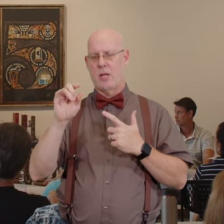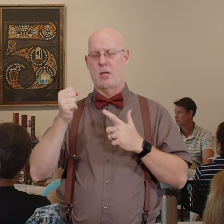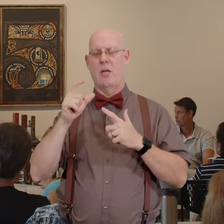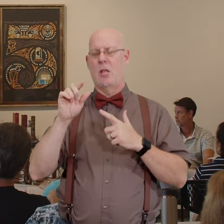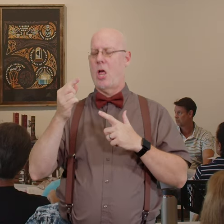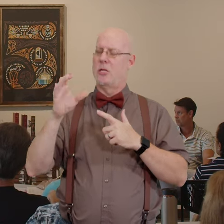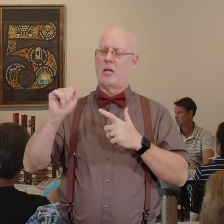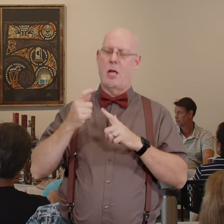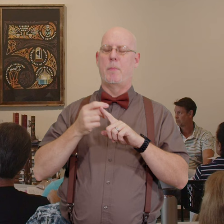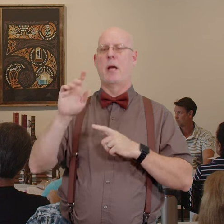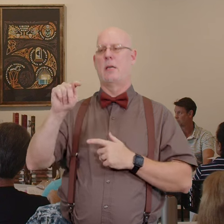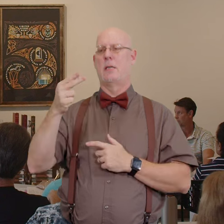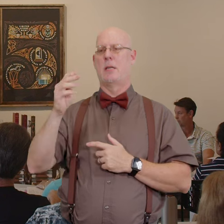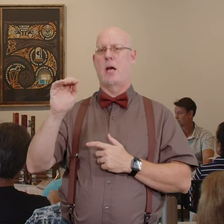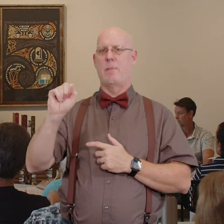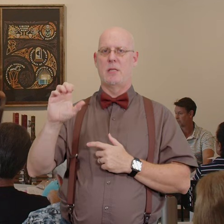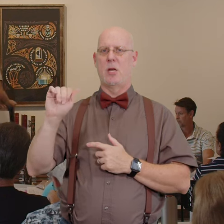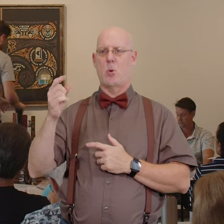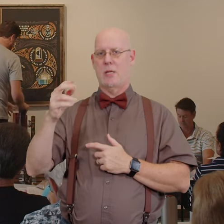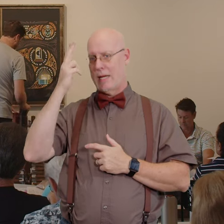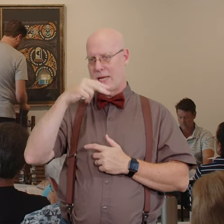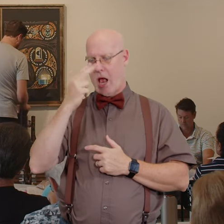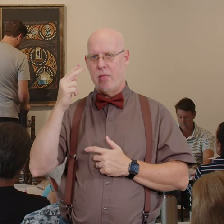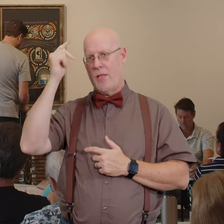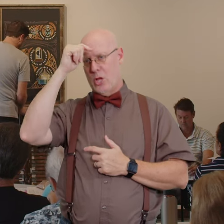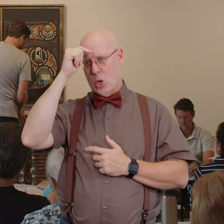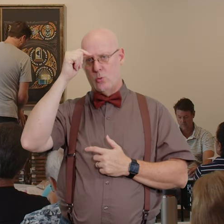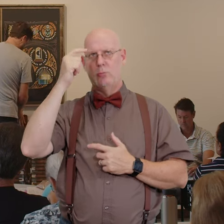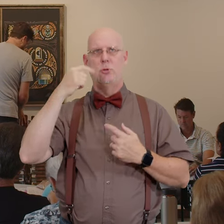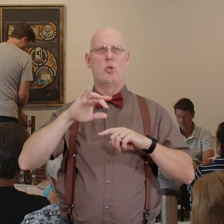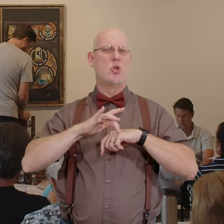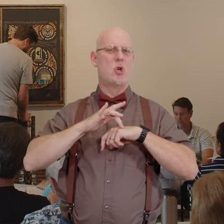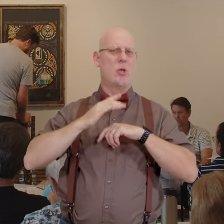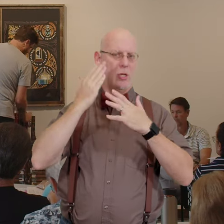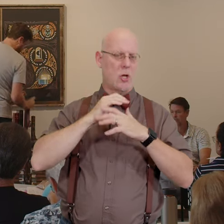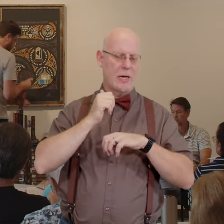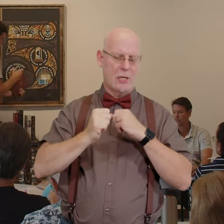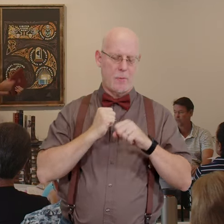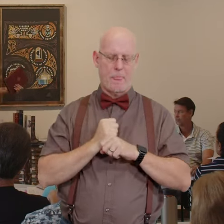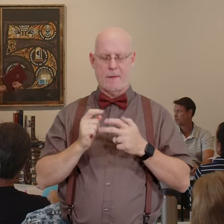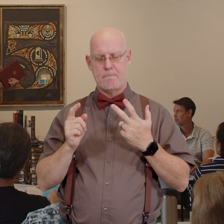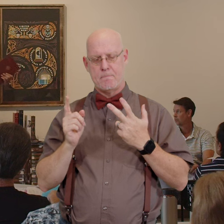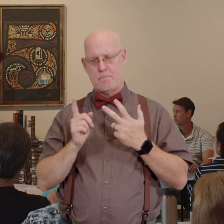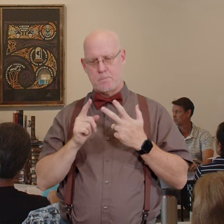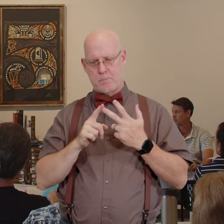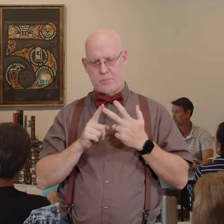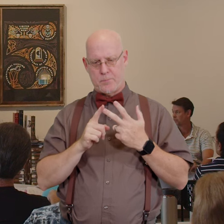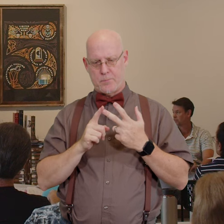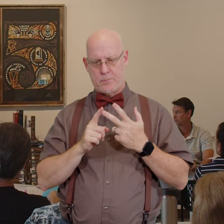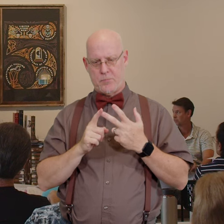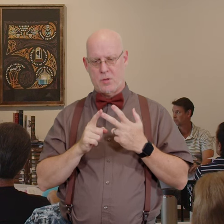by Thomas Aquinas, okay? A Catholic theologian during the early Dark Ages. Then I have